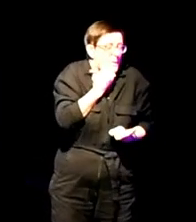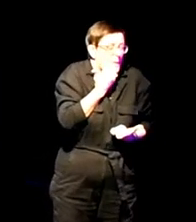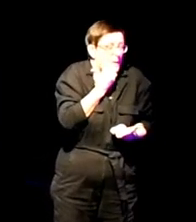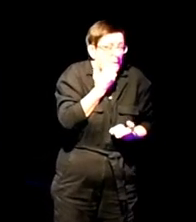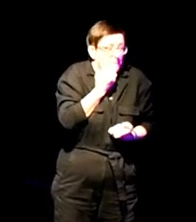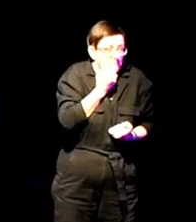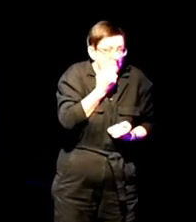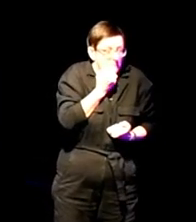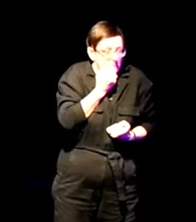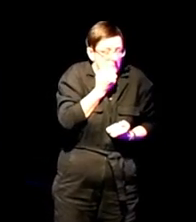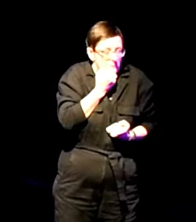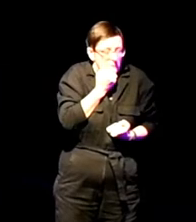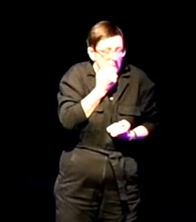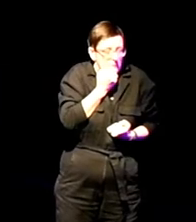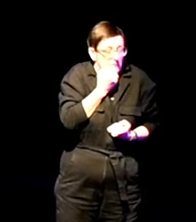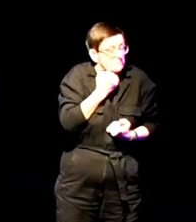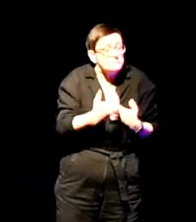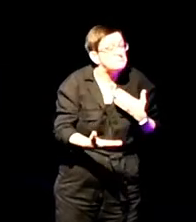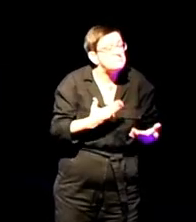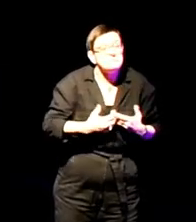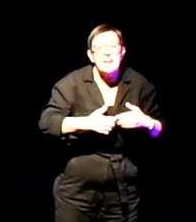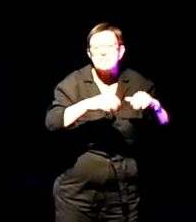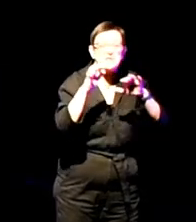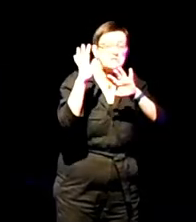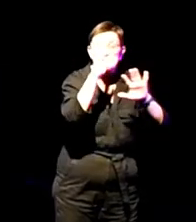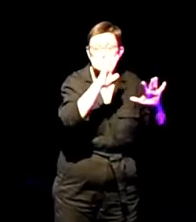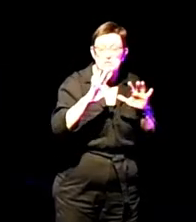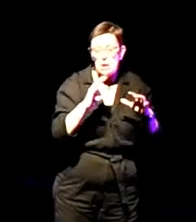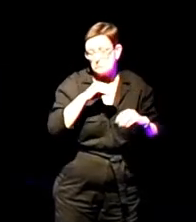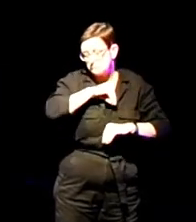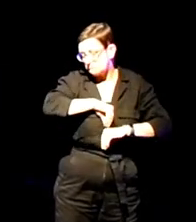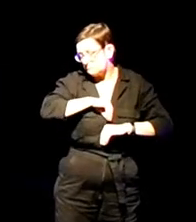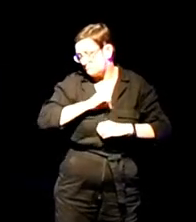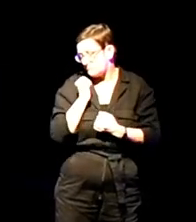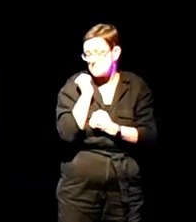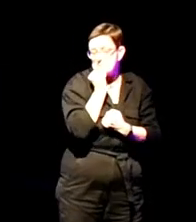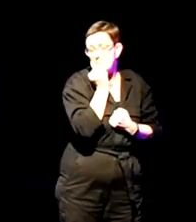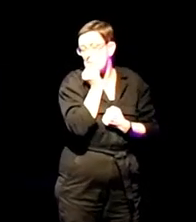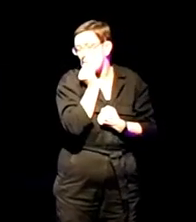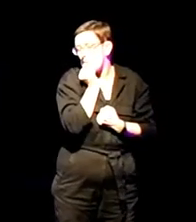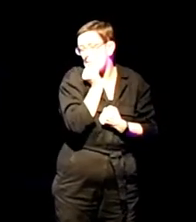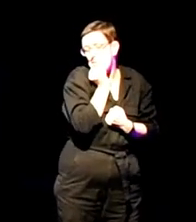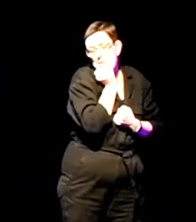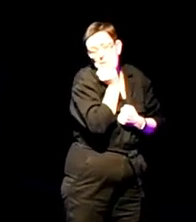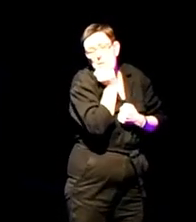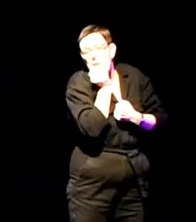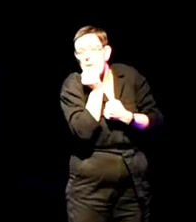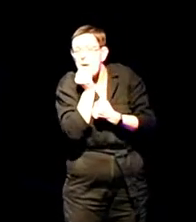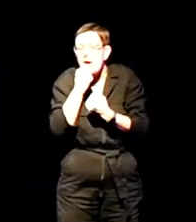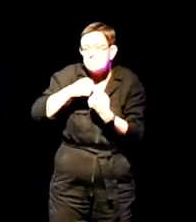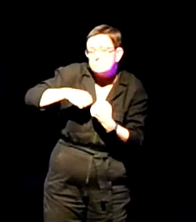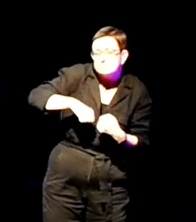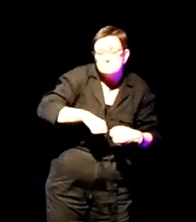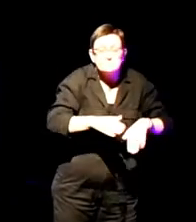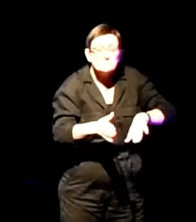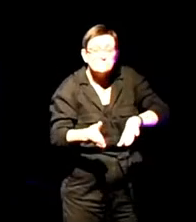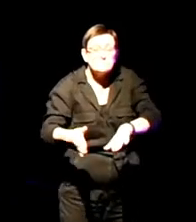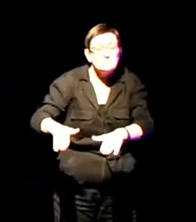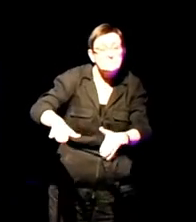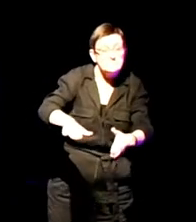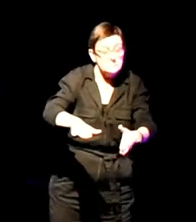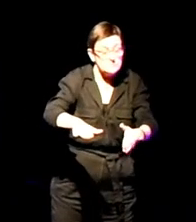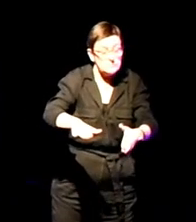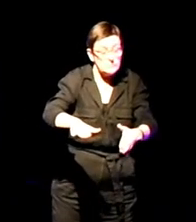as snow fell on cobbled roads and she and Paulina left faint trails with their boots on wet